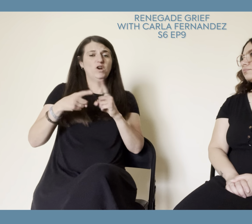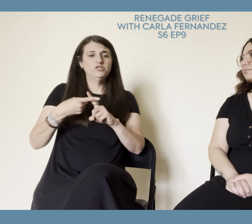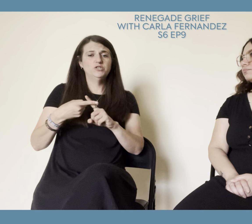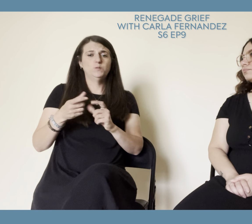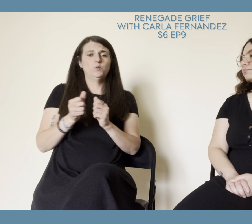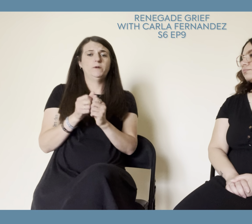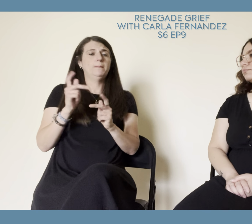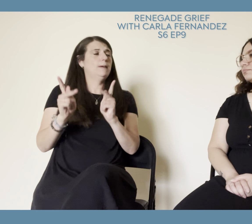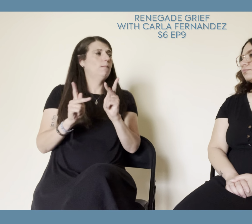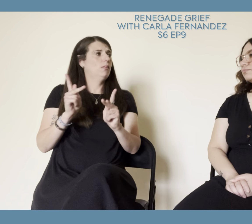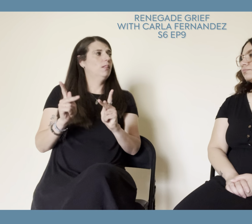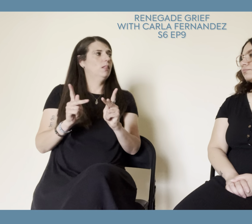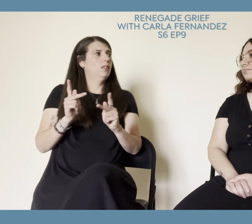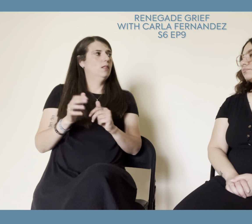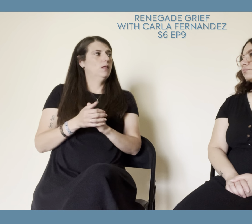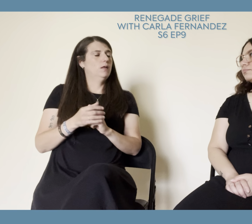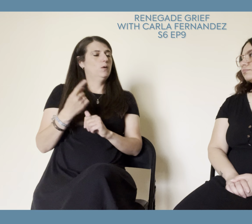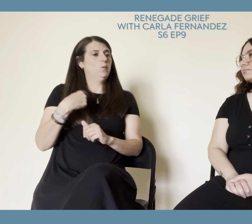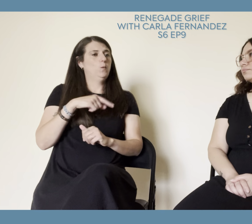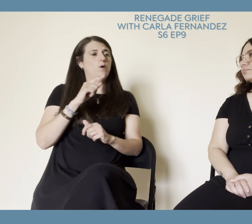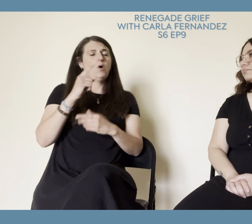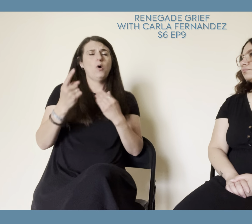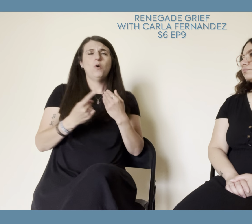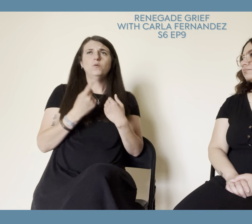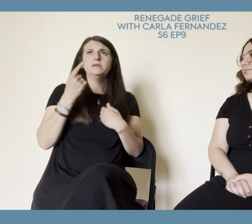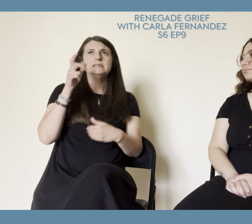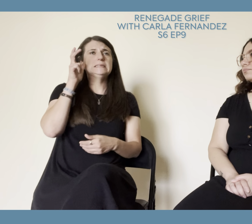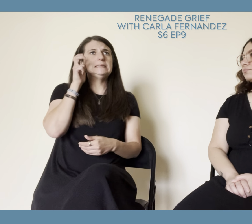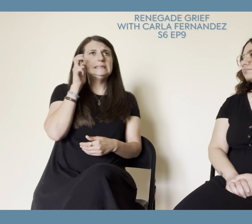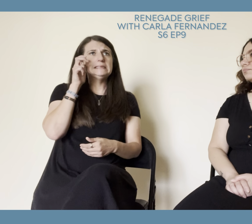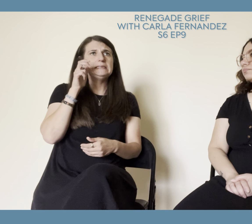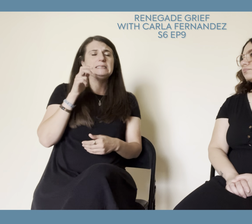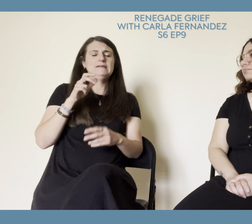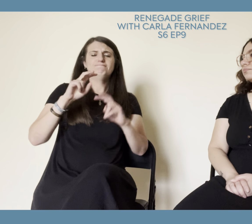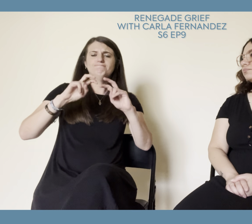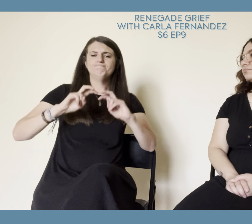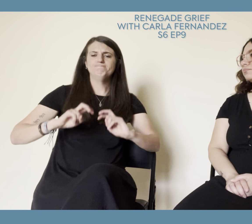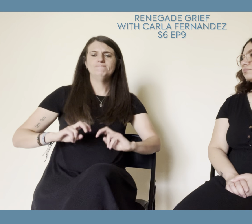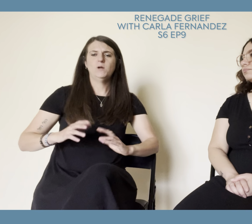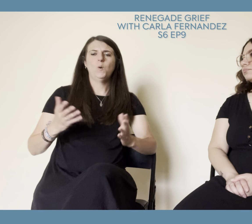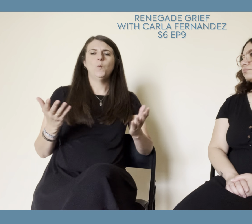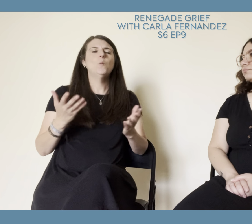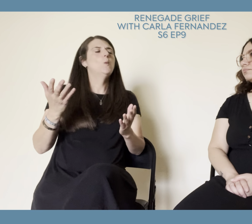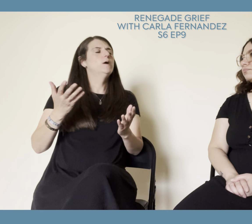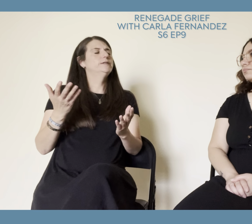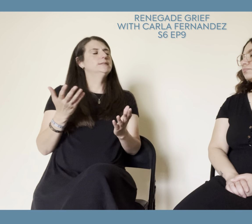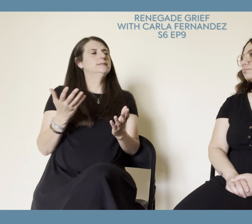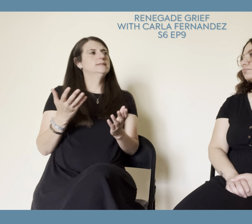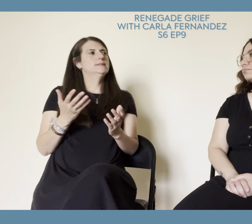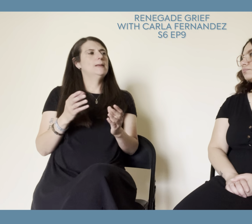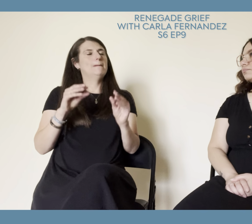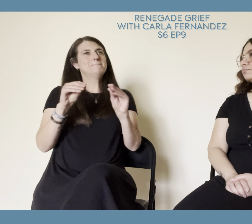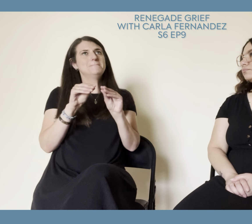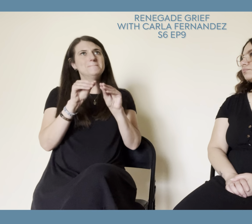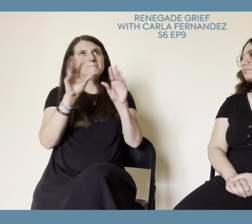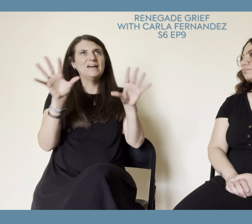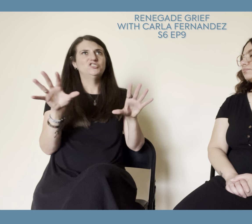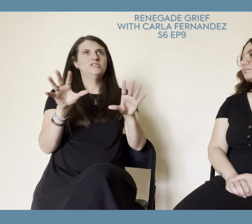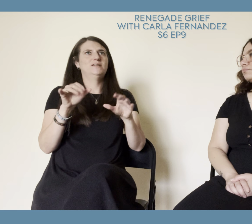kind of always listening and poking around and trying to figure out like, what is the magic that happens in spaces